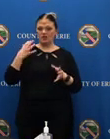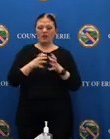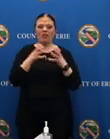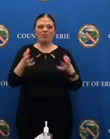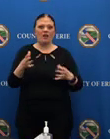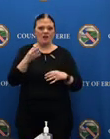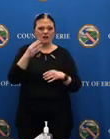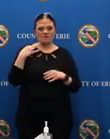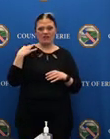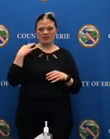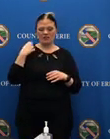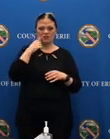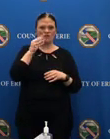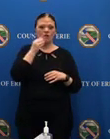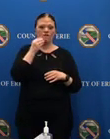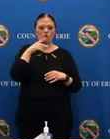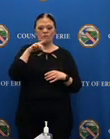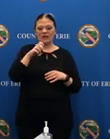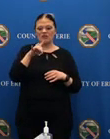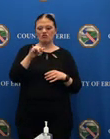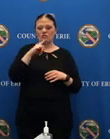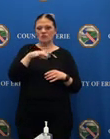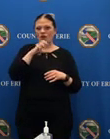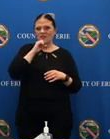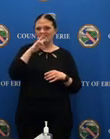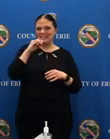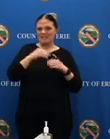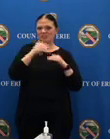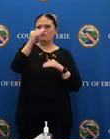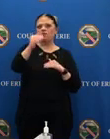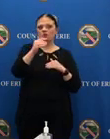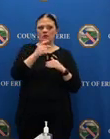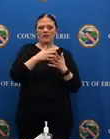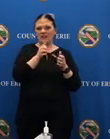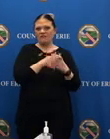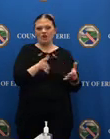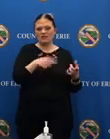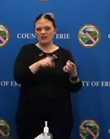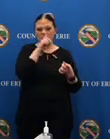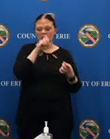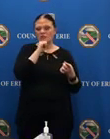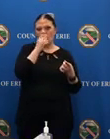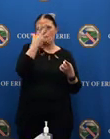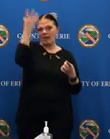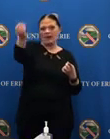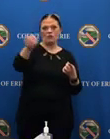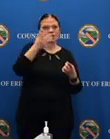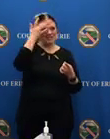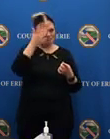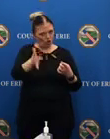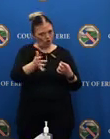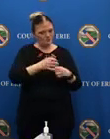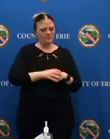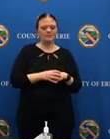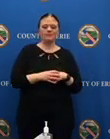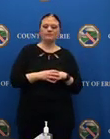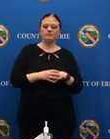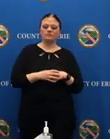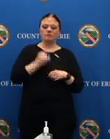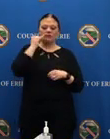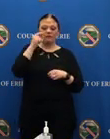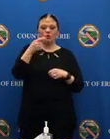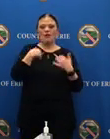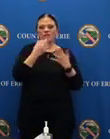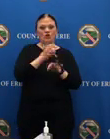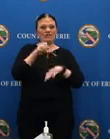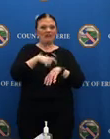at food pantries are over the age of 70, and of course they've lost a lot of those volunteers because they're not going out smartly. If you've got some